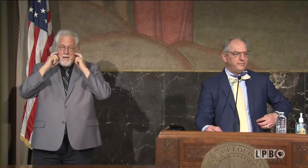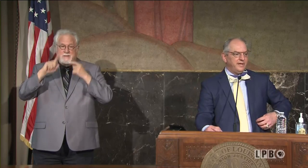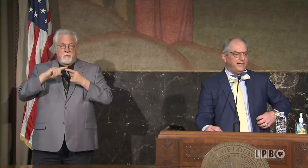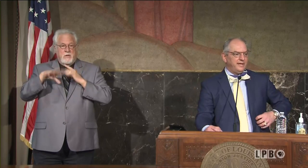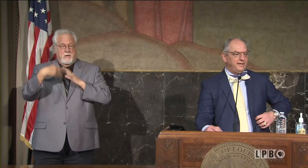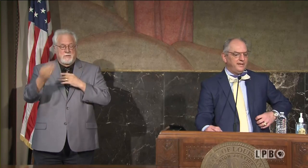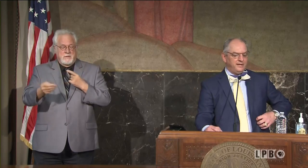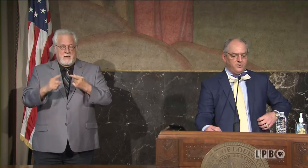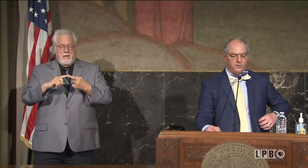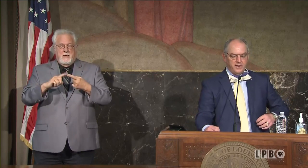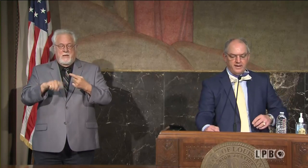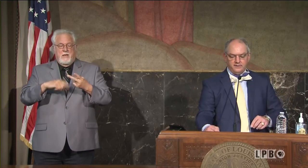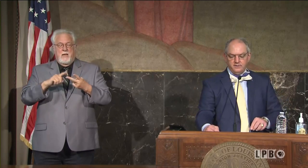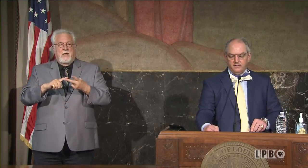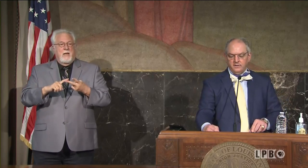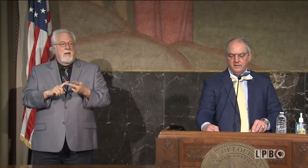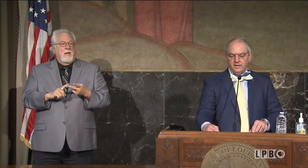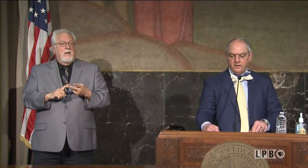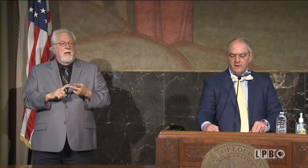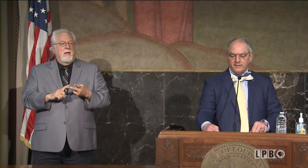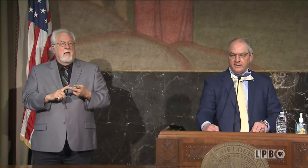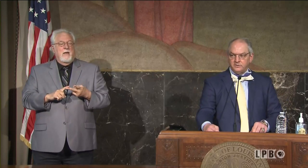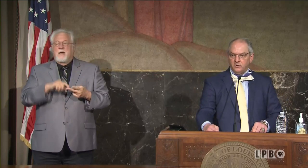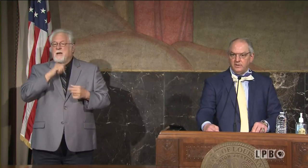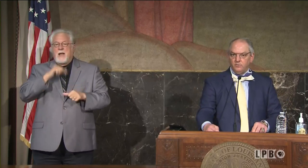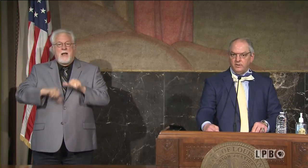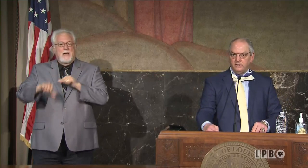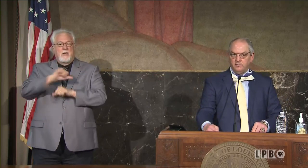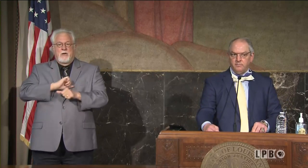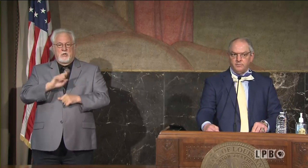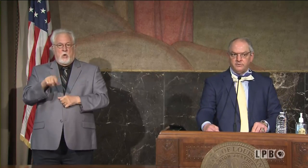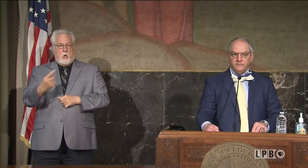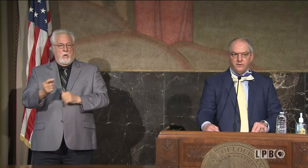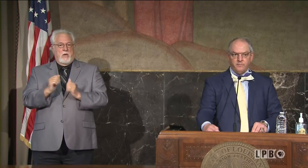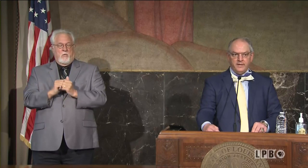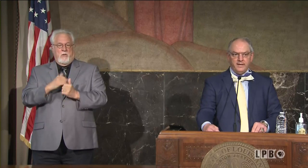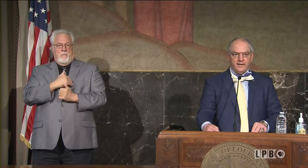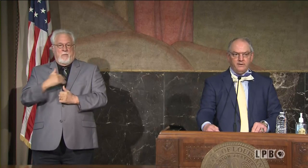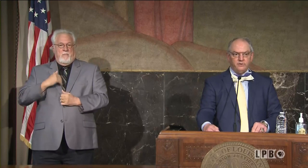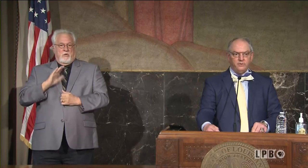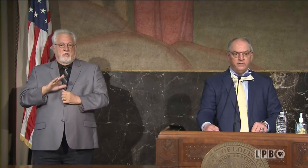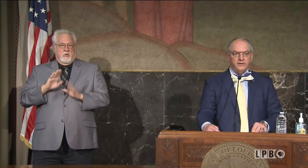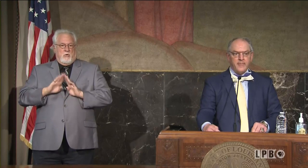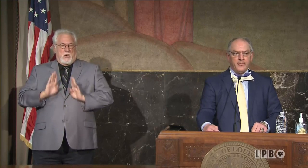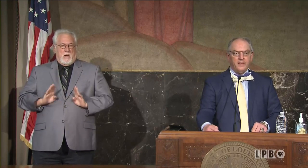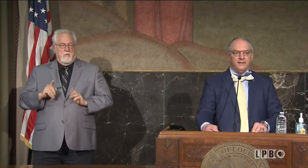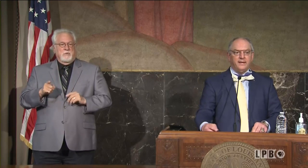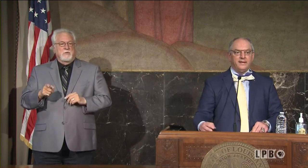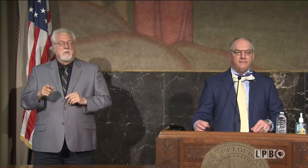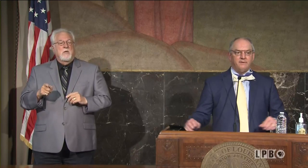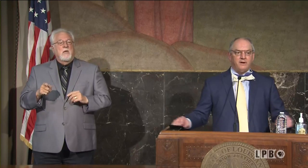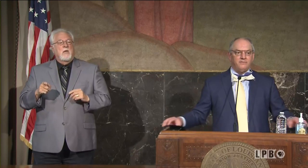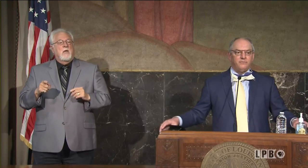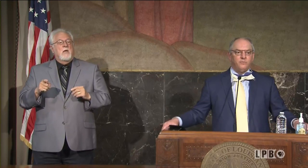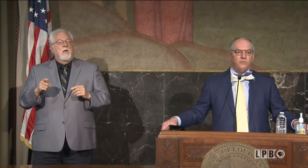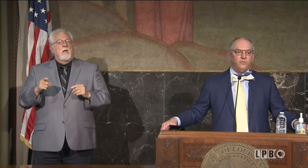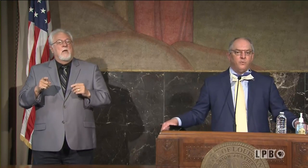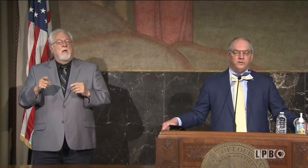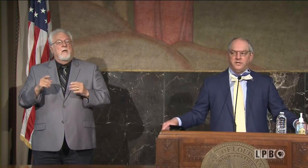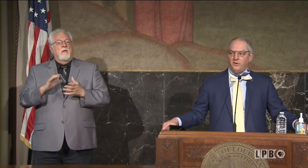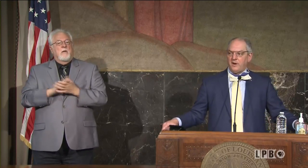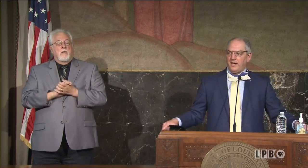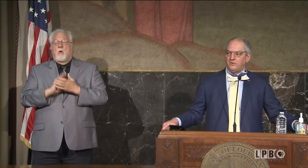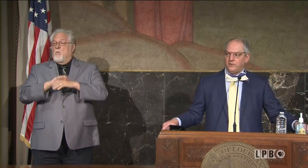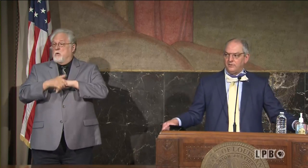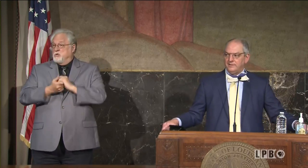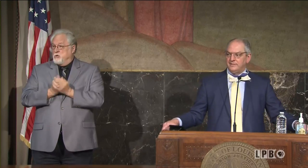home and you are not interacting solely with members of your immediate household. They involve